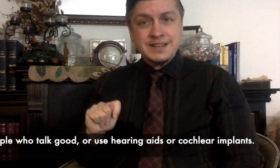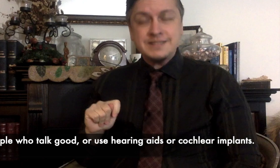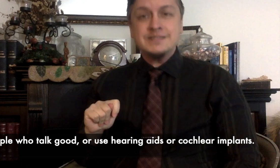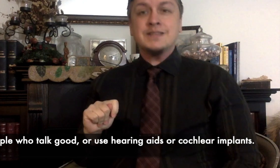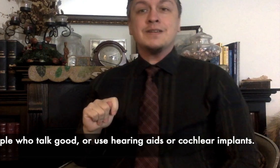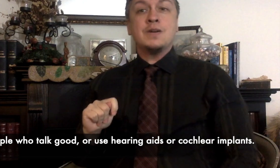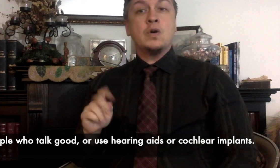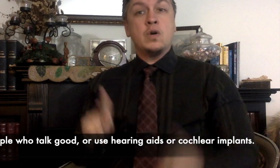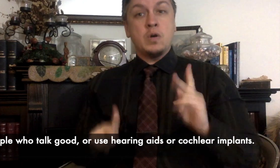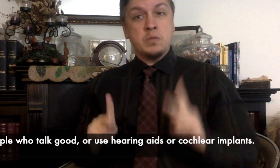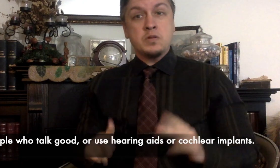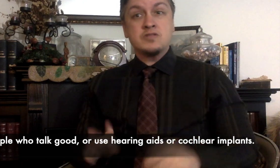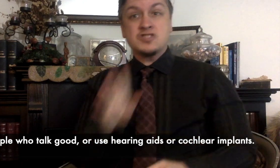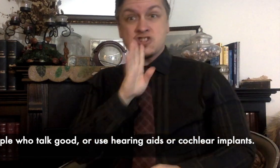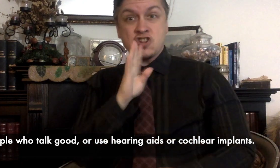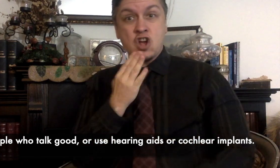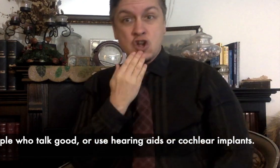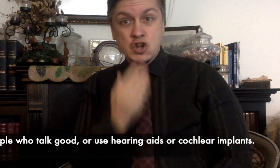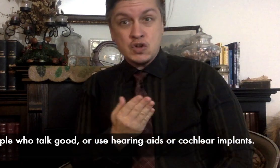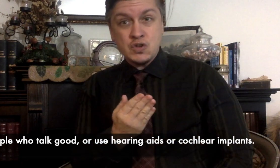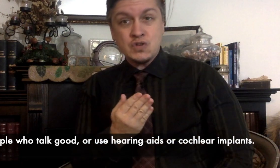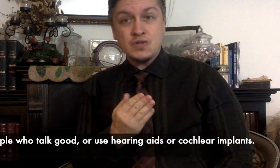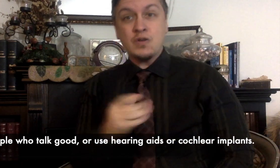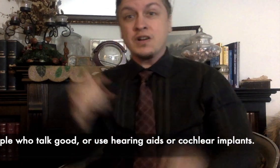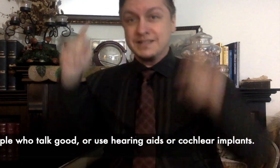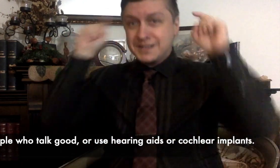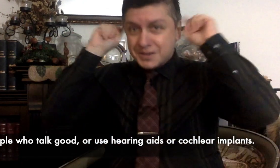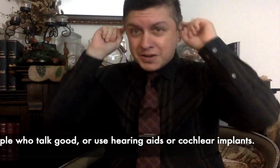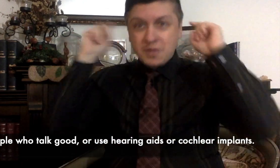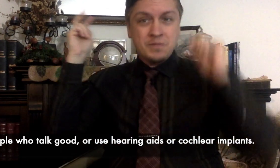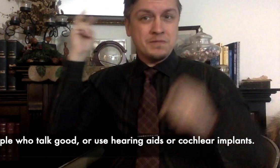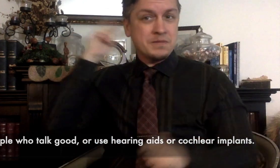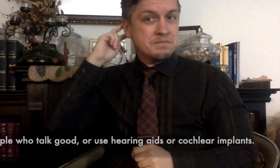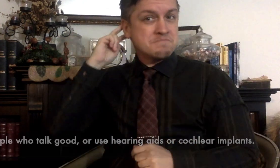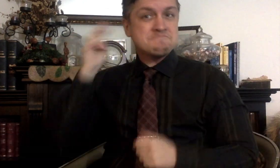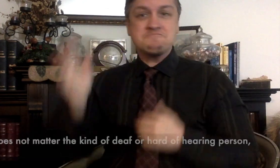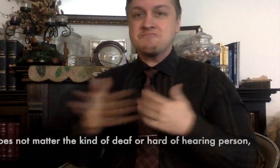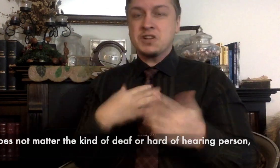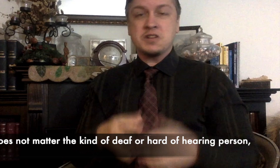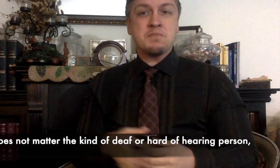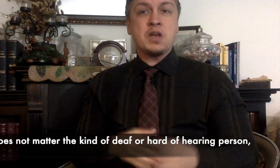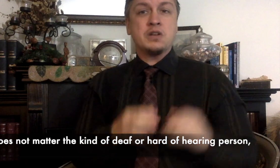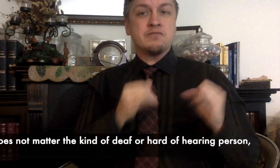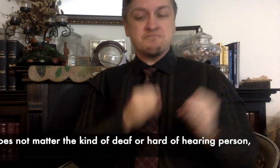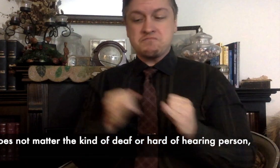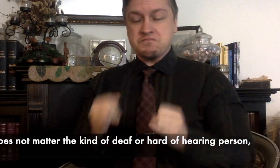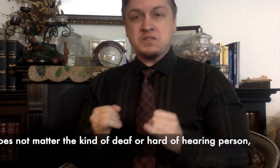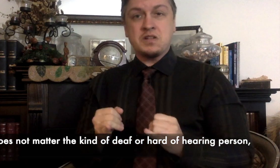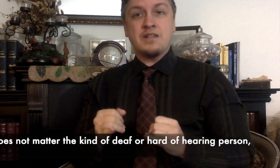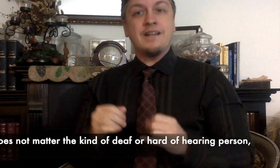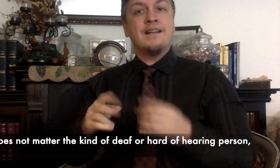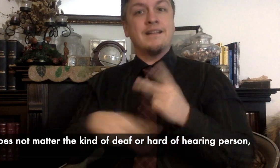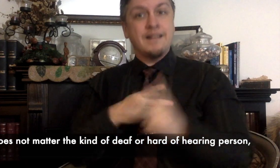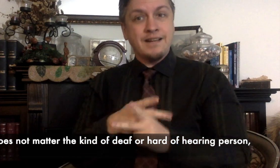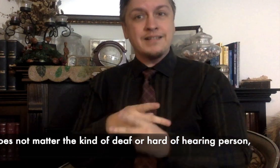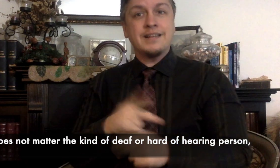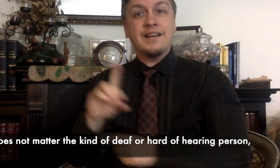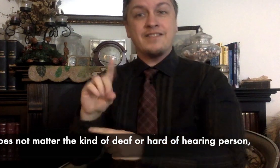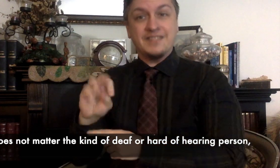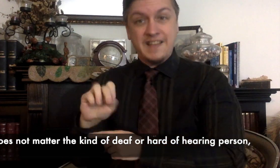lost hearing, people who talk good, or use hearing aids or cochlear implants. It does not matter the kind of deaf